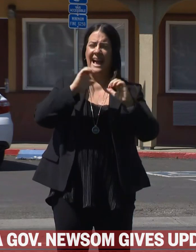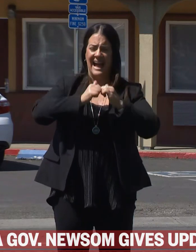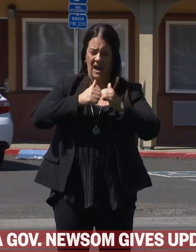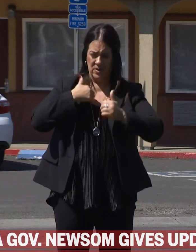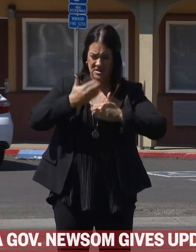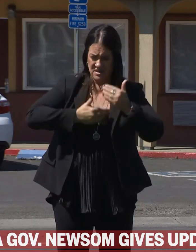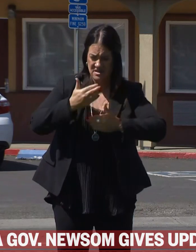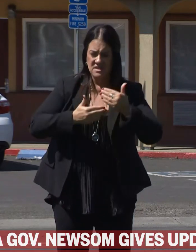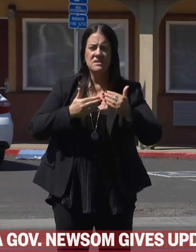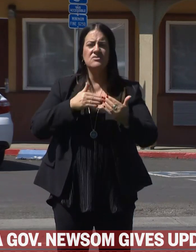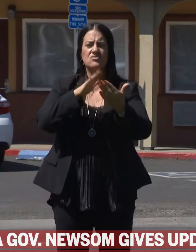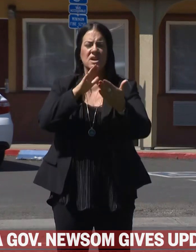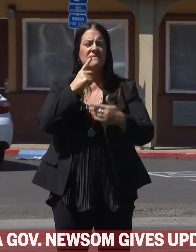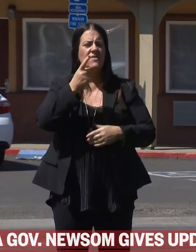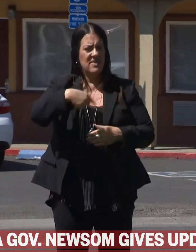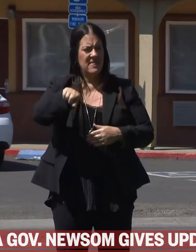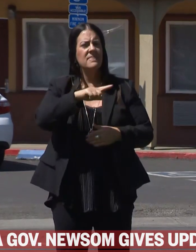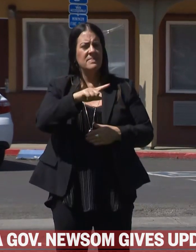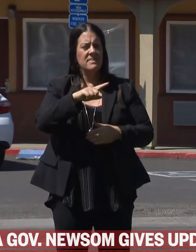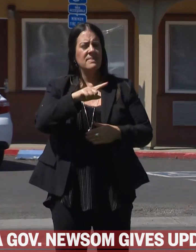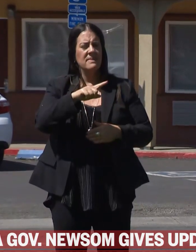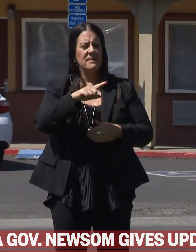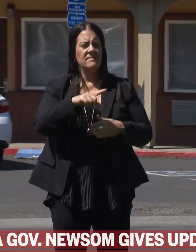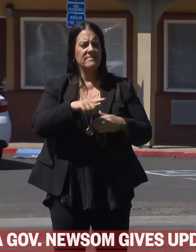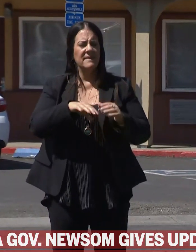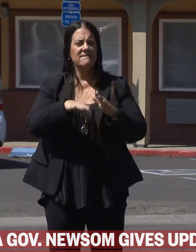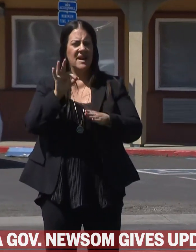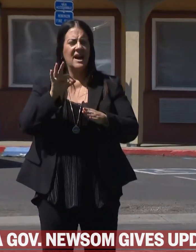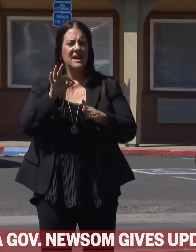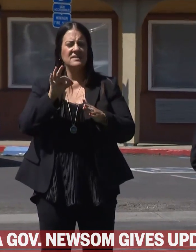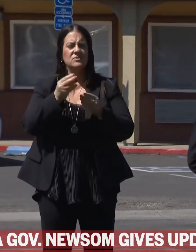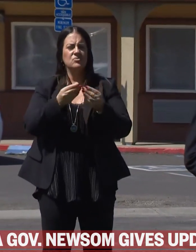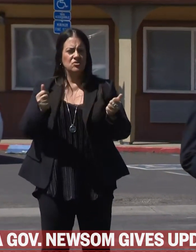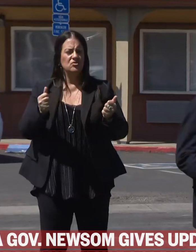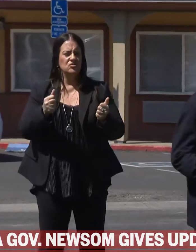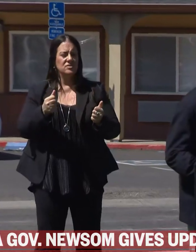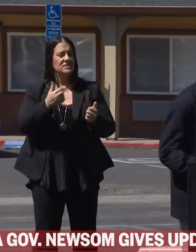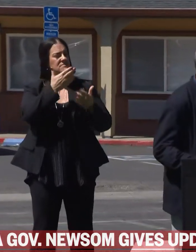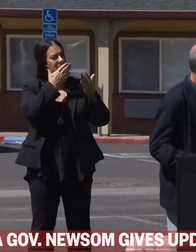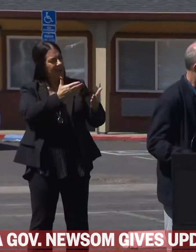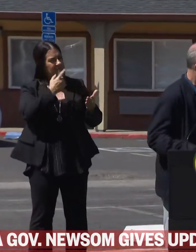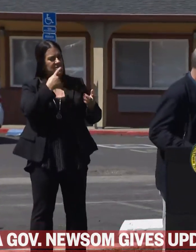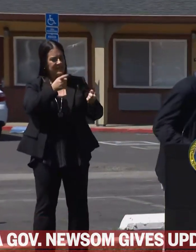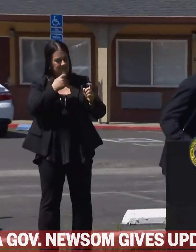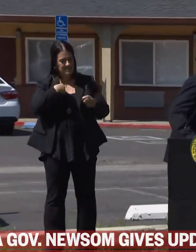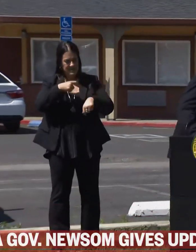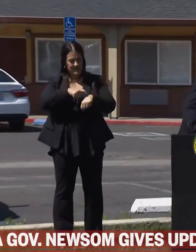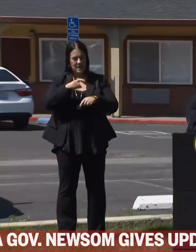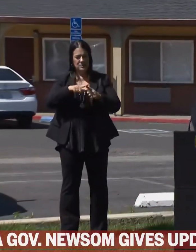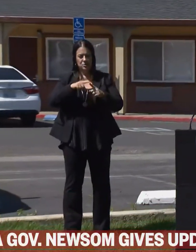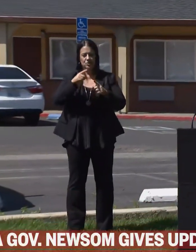possible. So I thank you for the opportunity, and I turn it back over to you, Governor.